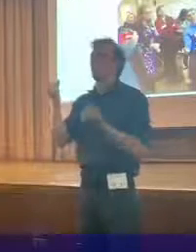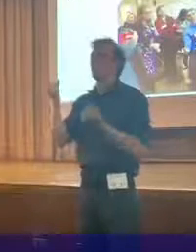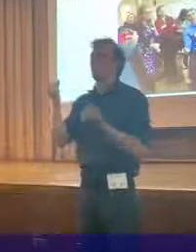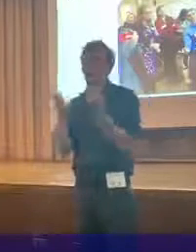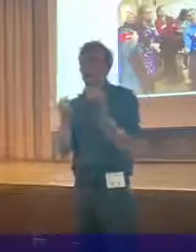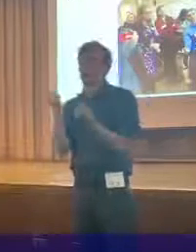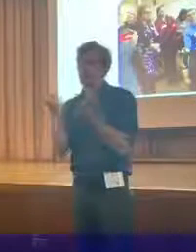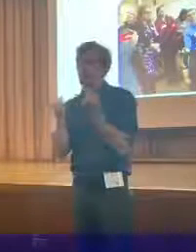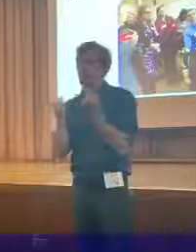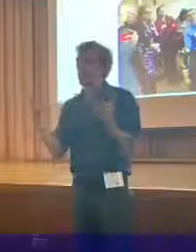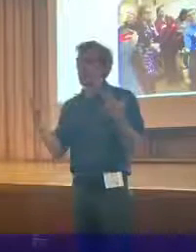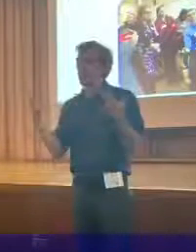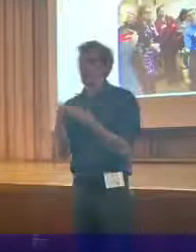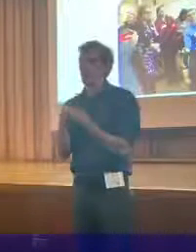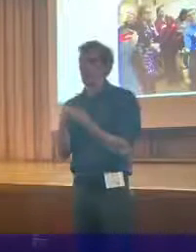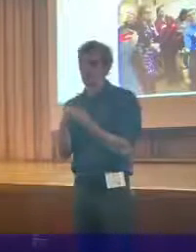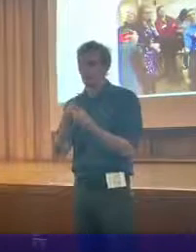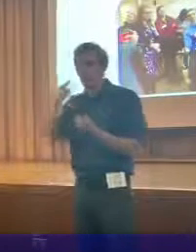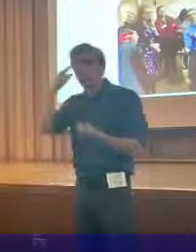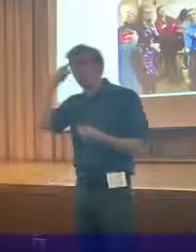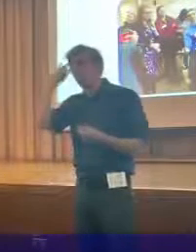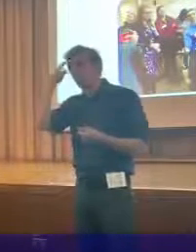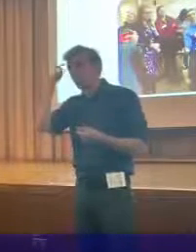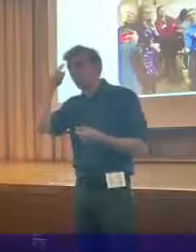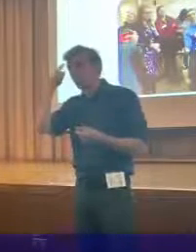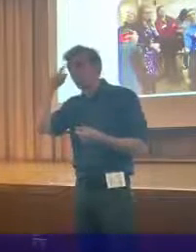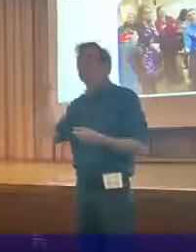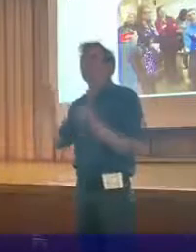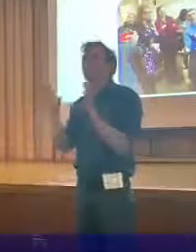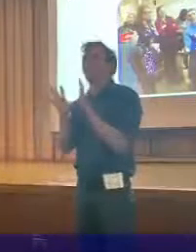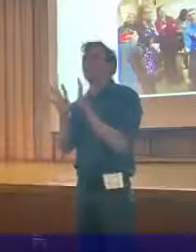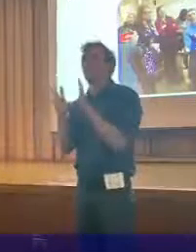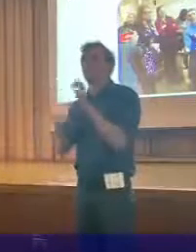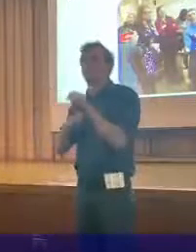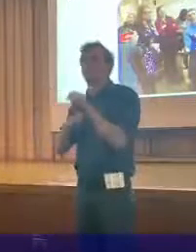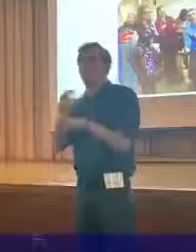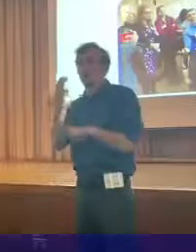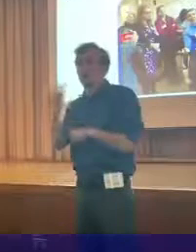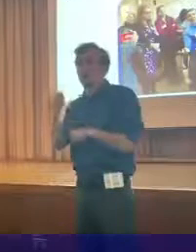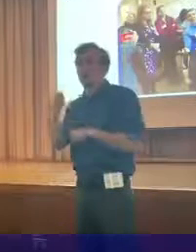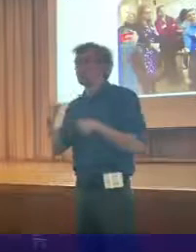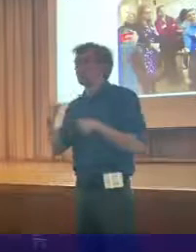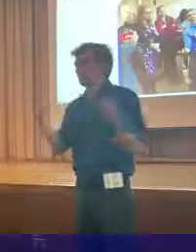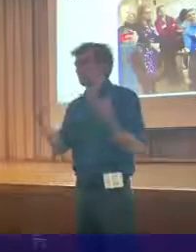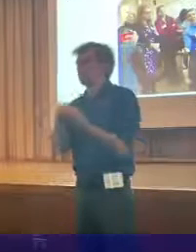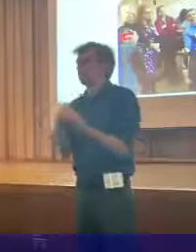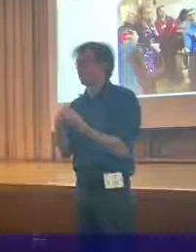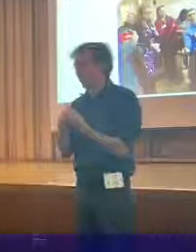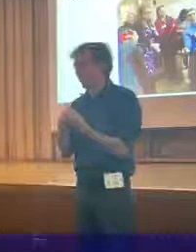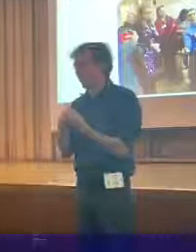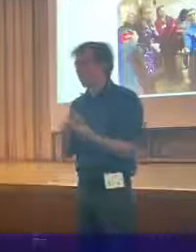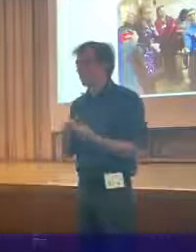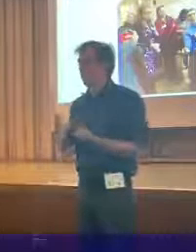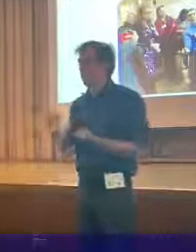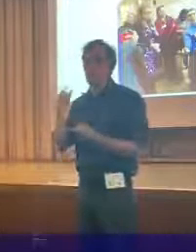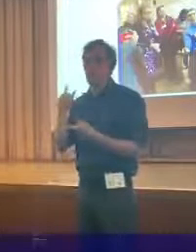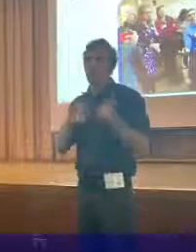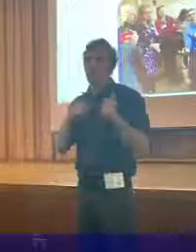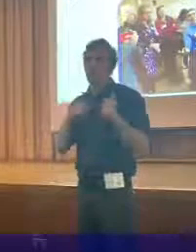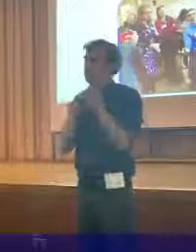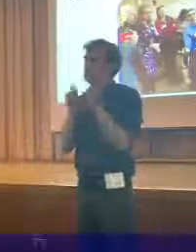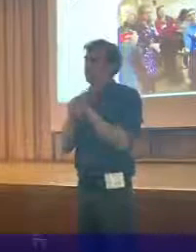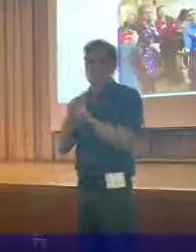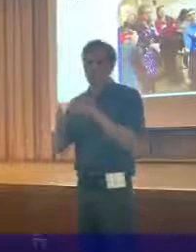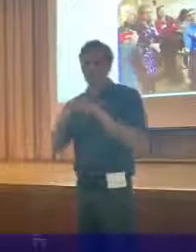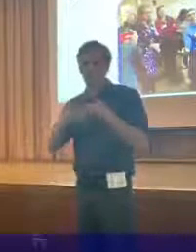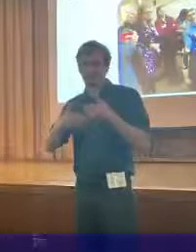year of high school, and he said his life totally changed at that point. But Chad has been with us since